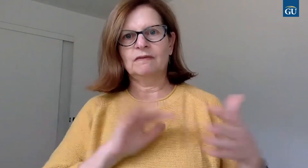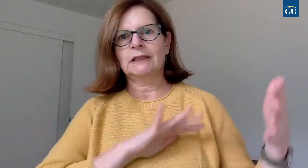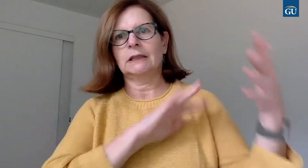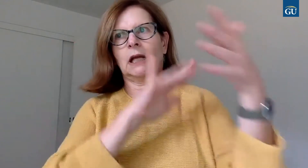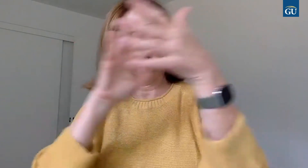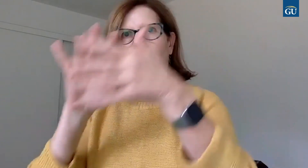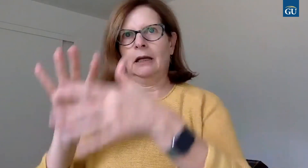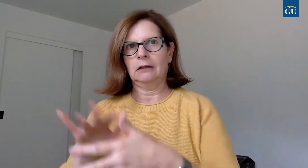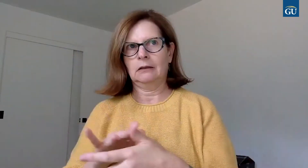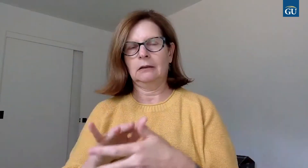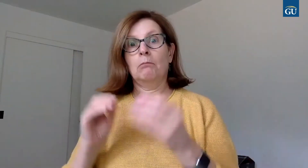studying.